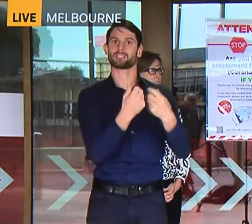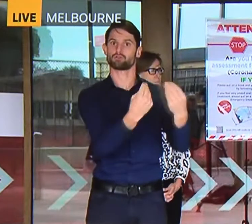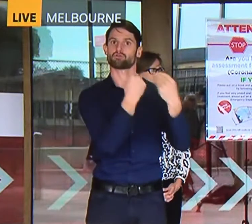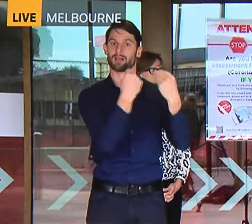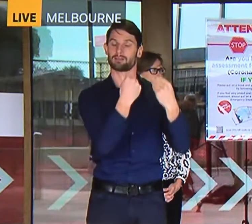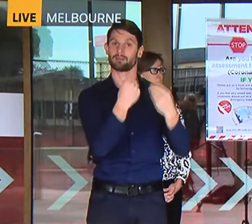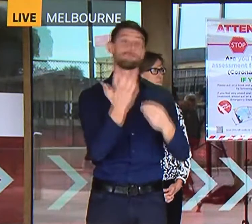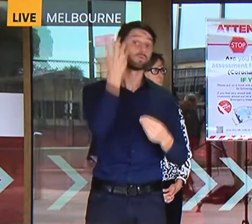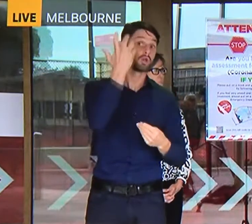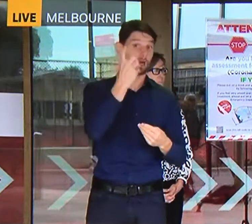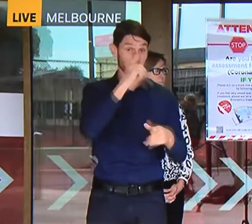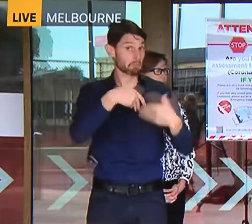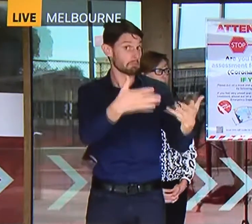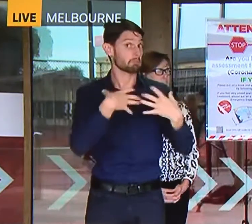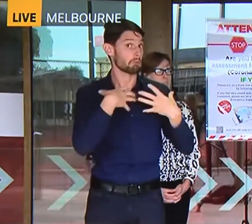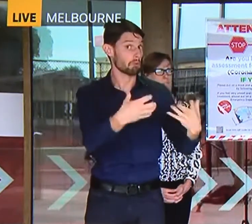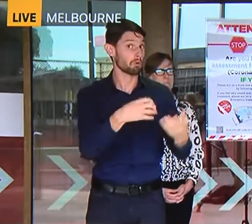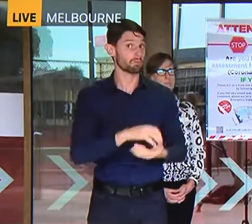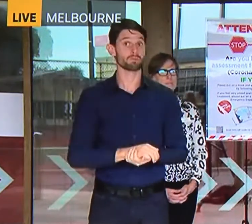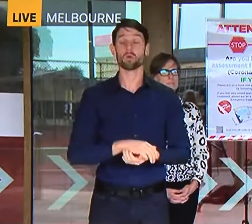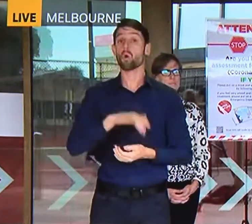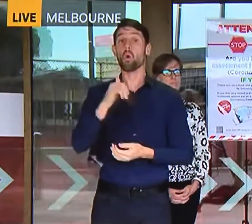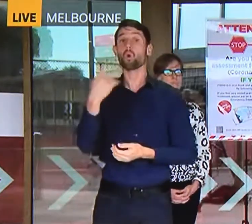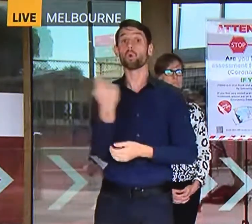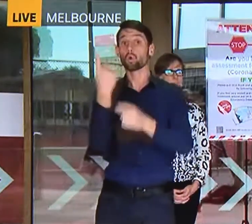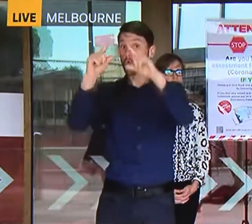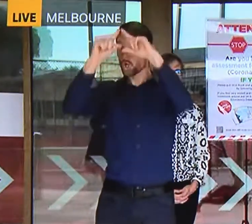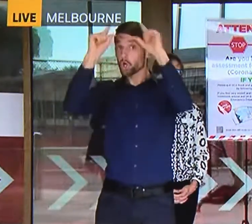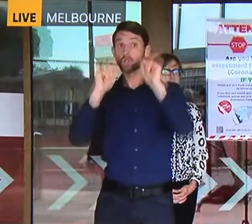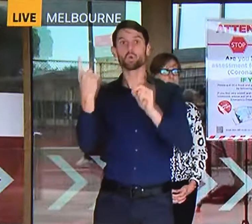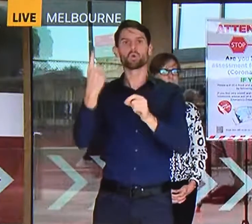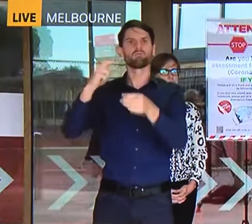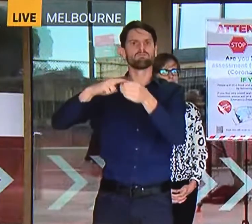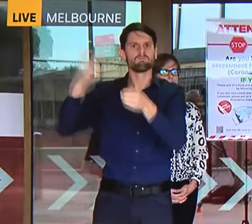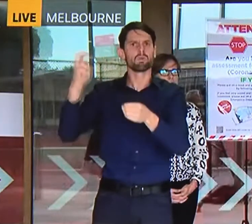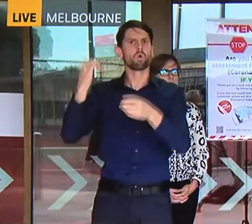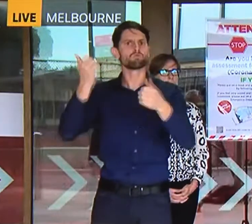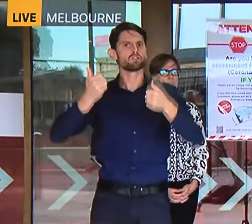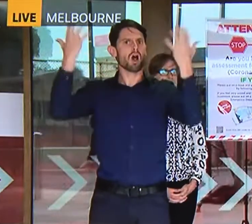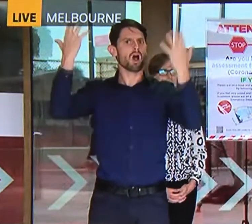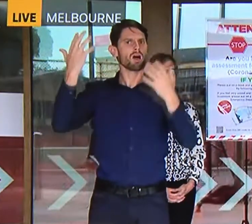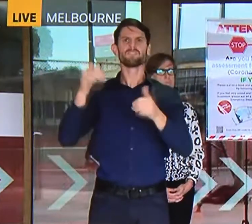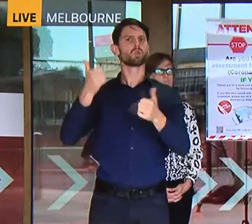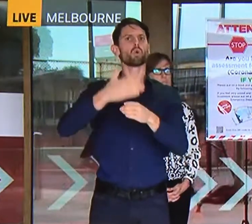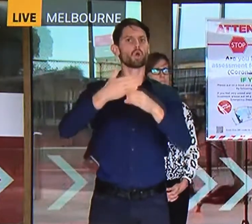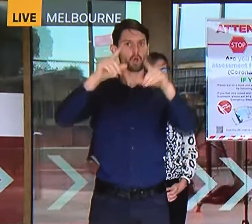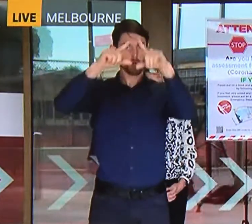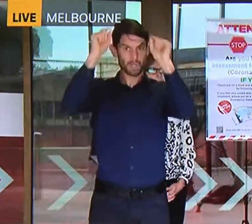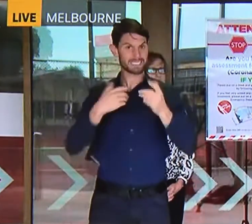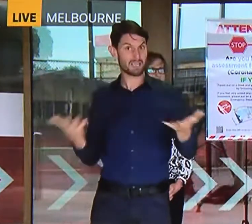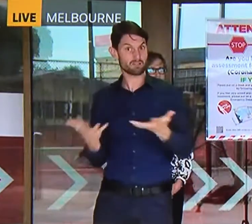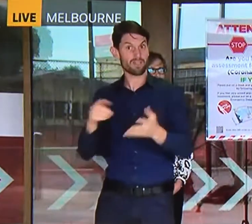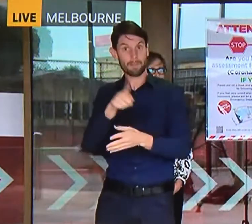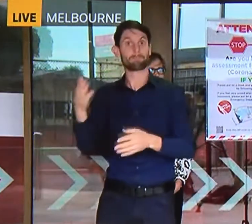nurses, registered nurses, to come back into the workforce. And we have seen 2 days